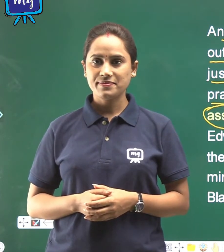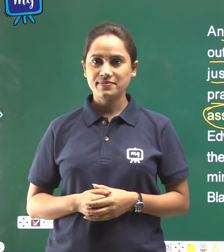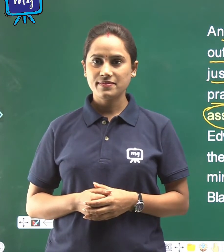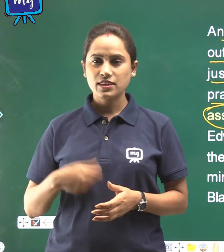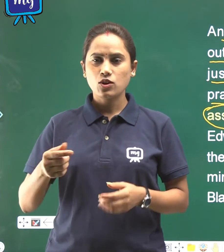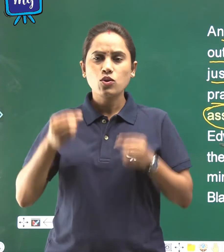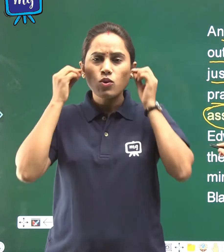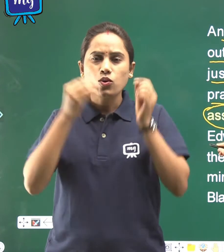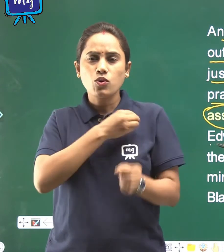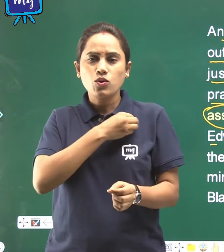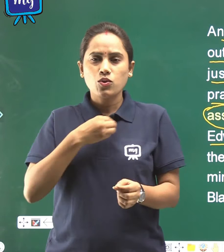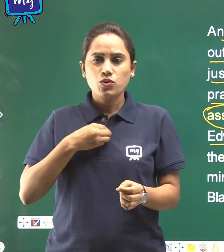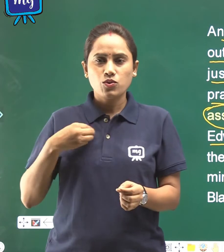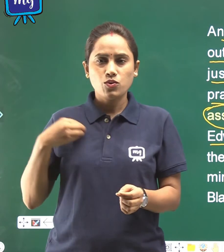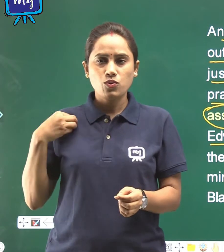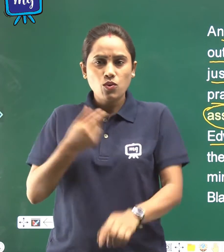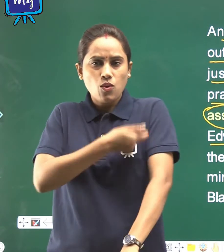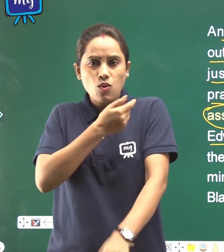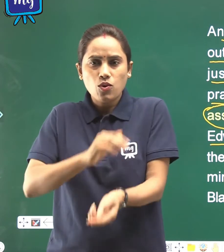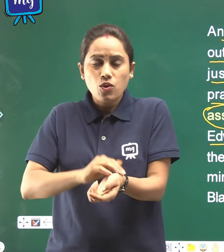to Dr. Edward Page